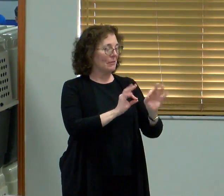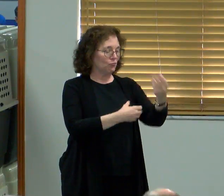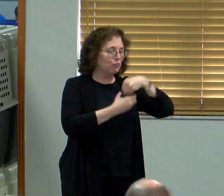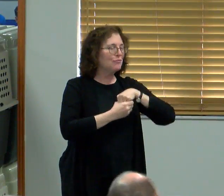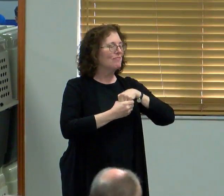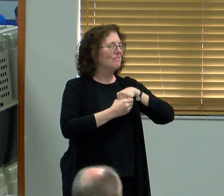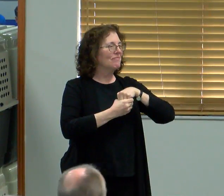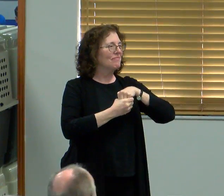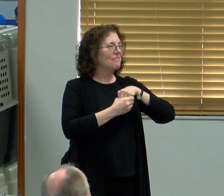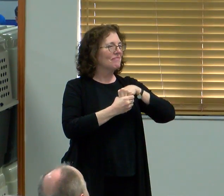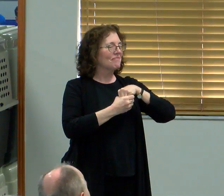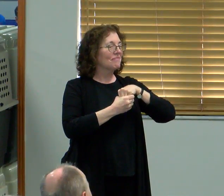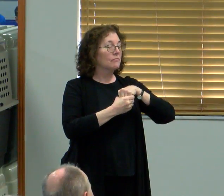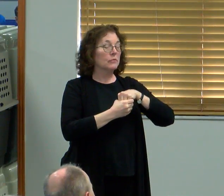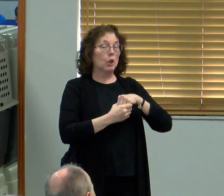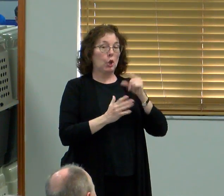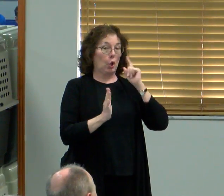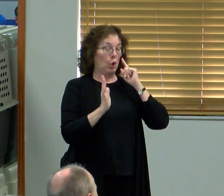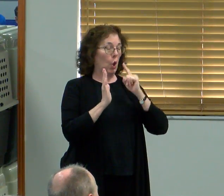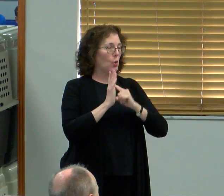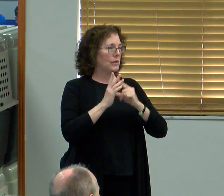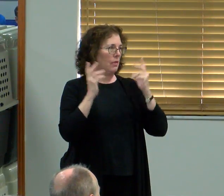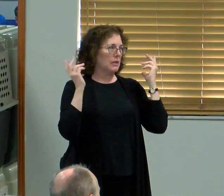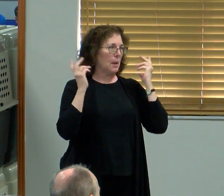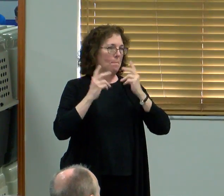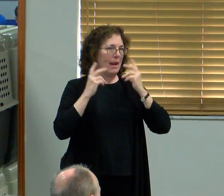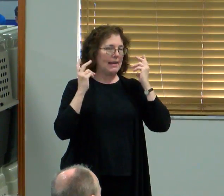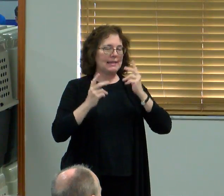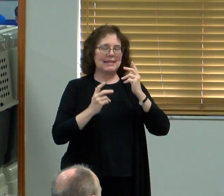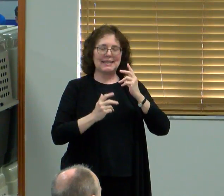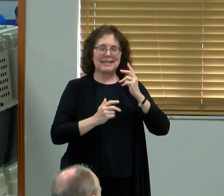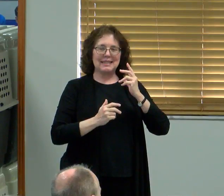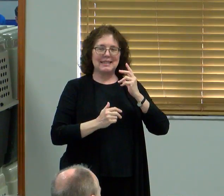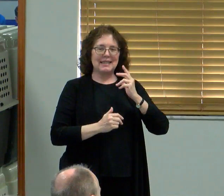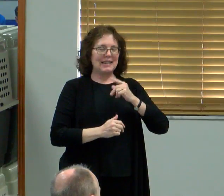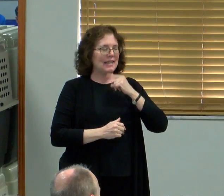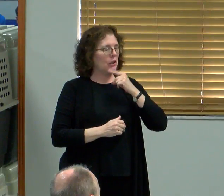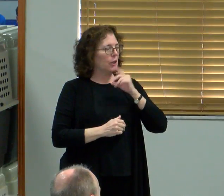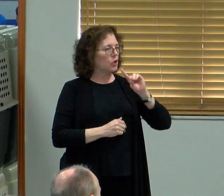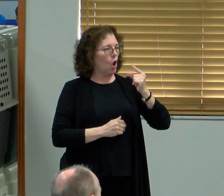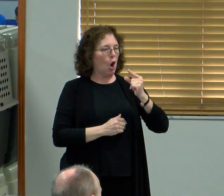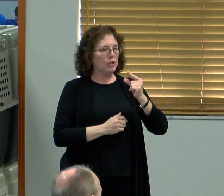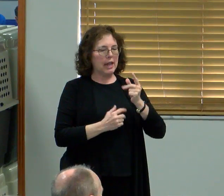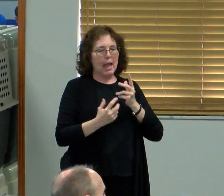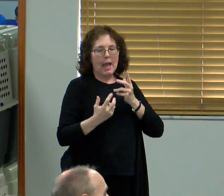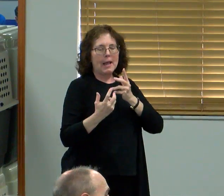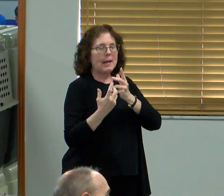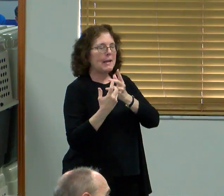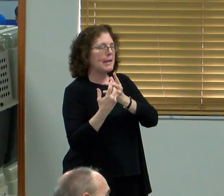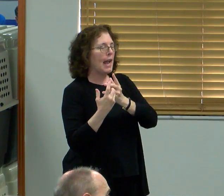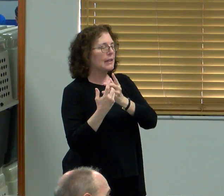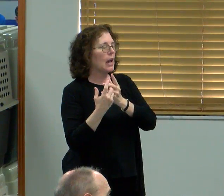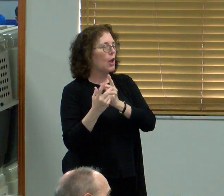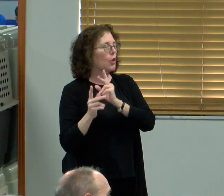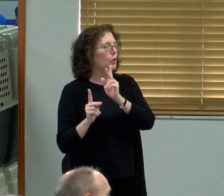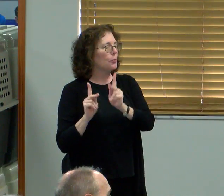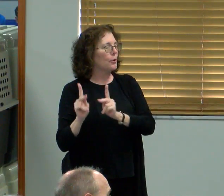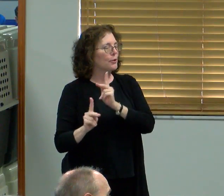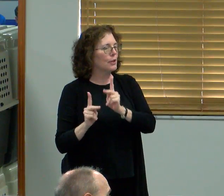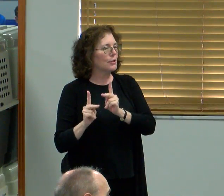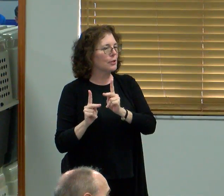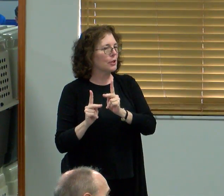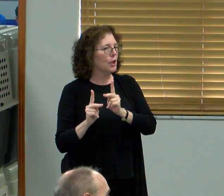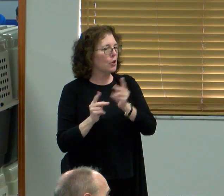You will see how these amazing hearing dogs will connect their partners to the world around them by alerting them